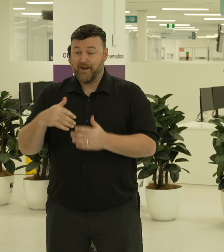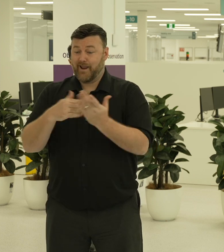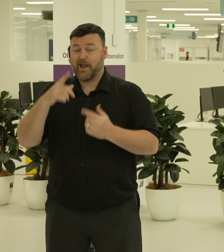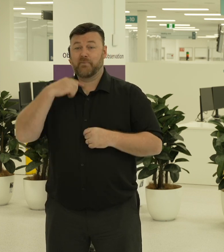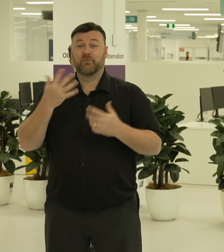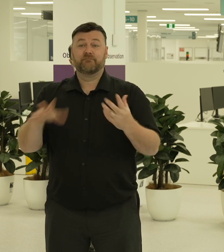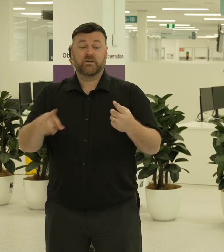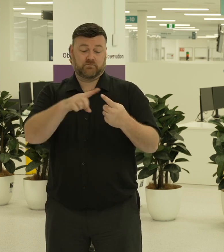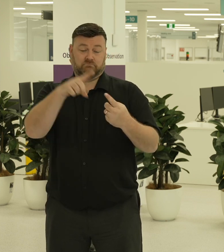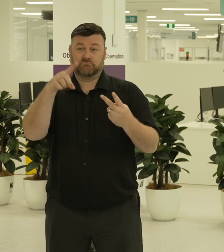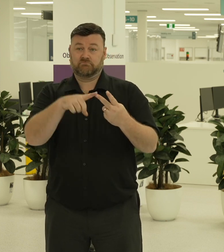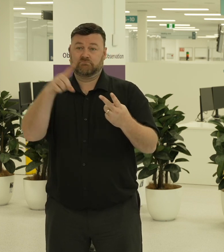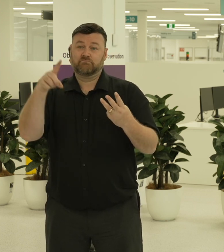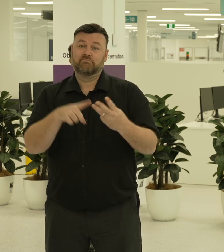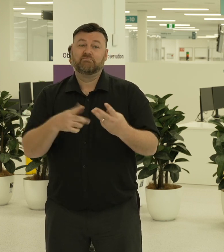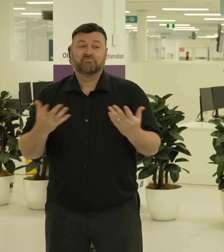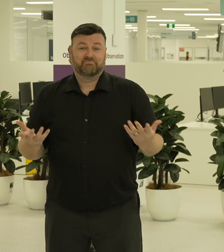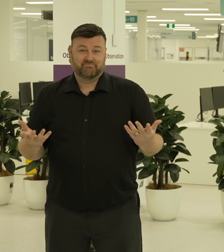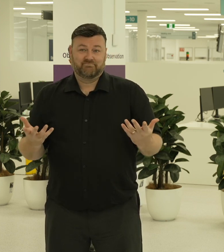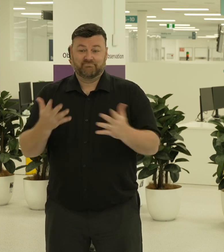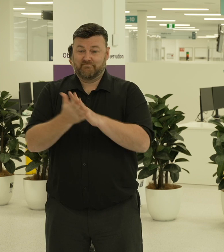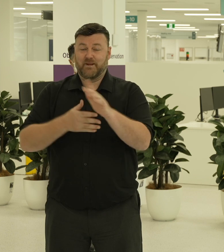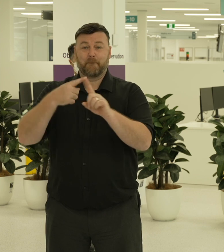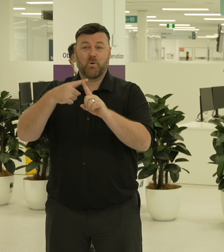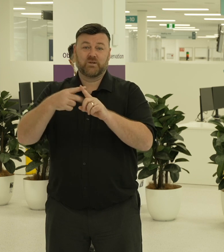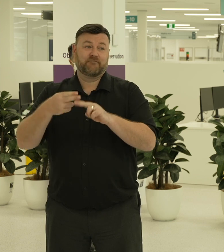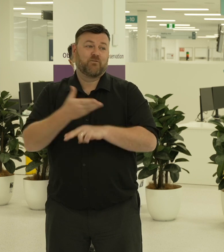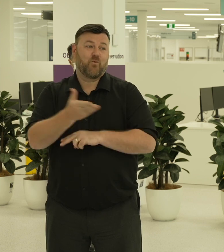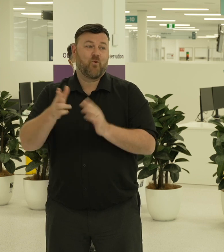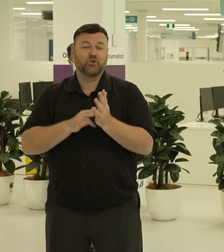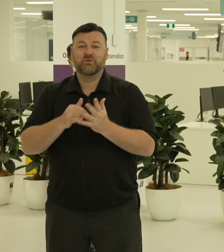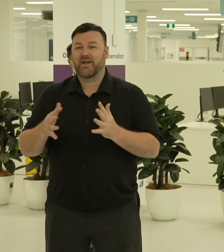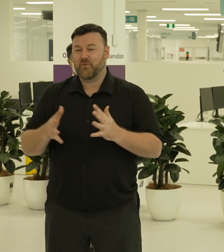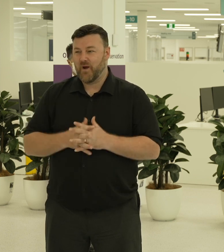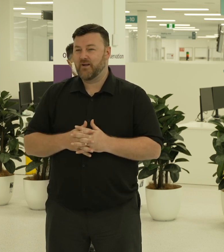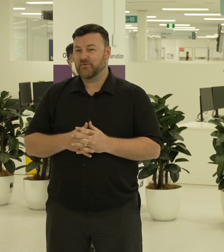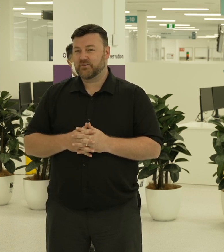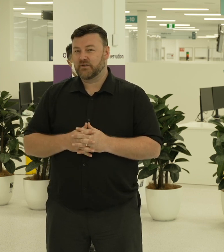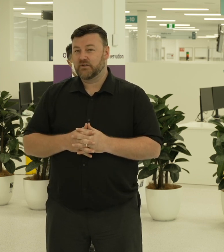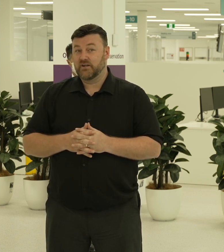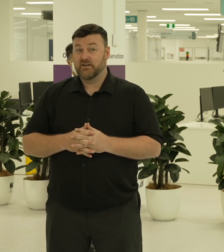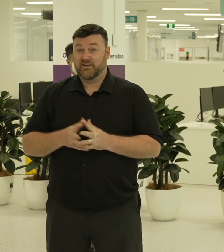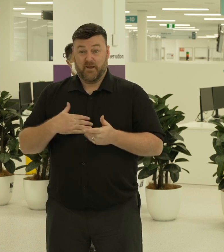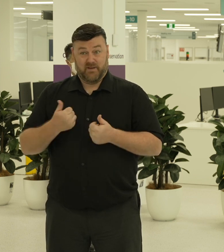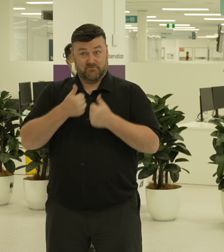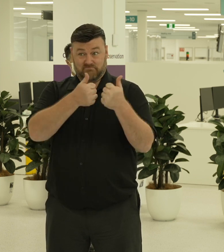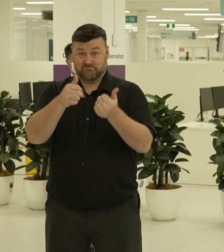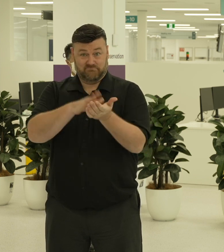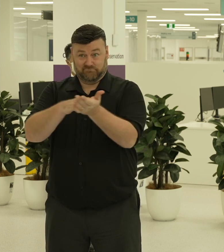going out and about. That's a great thing for our state. It's a sign of success, and that is testament to the efforts that people have made across New South